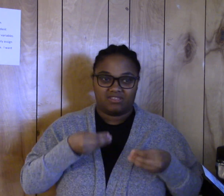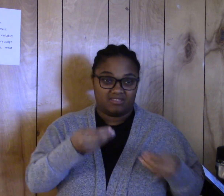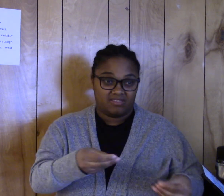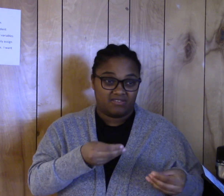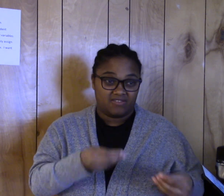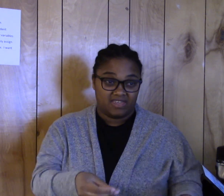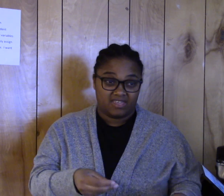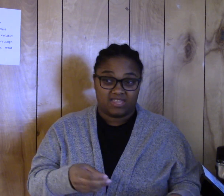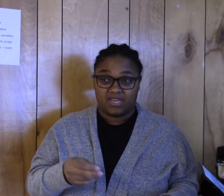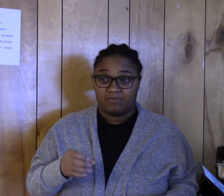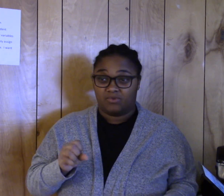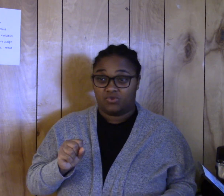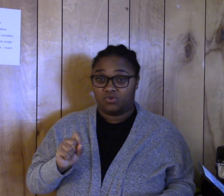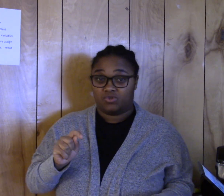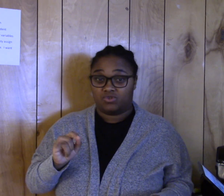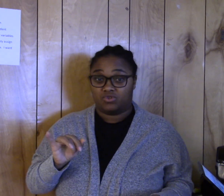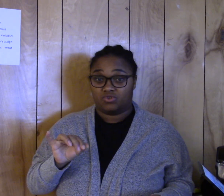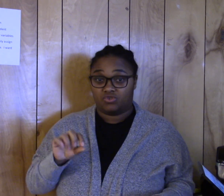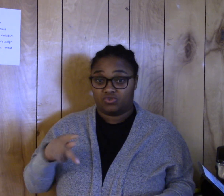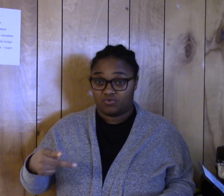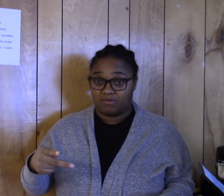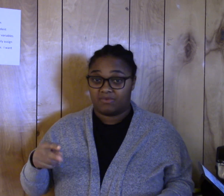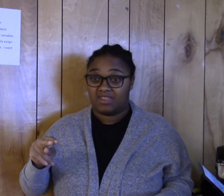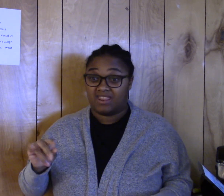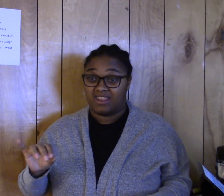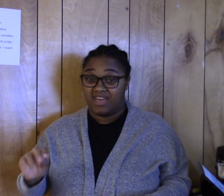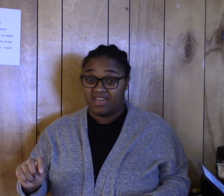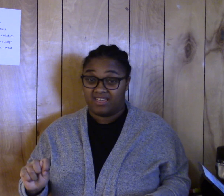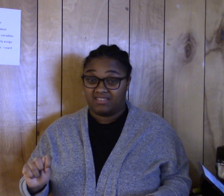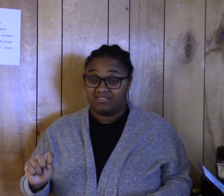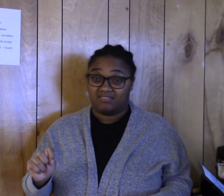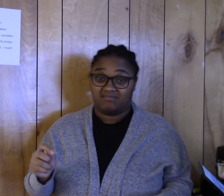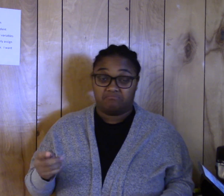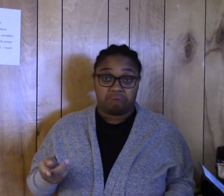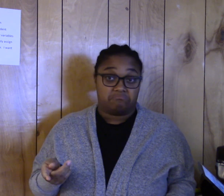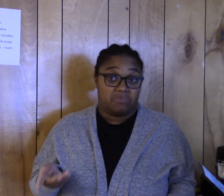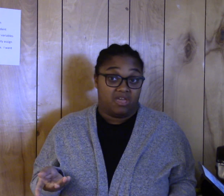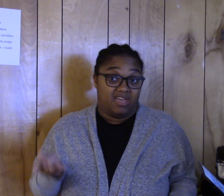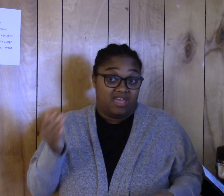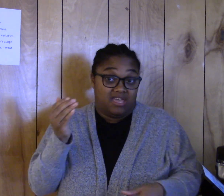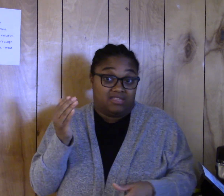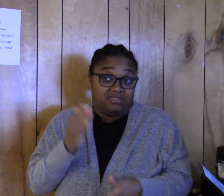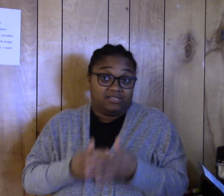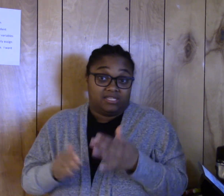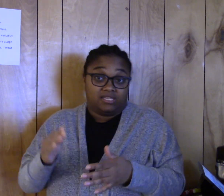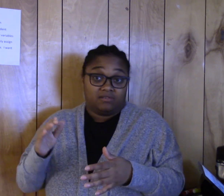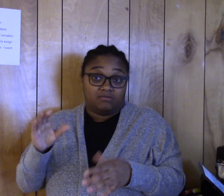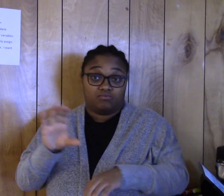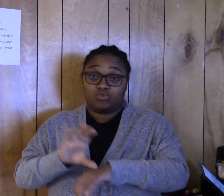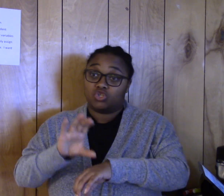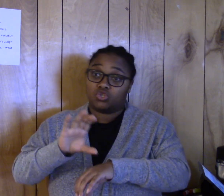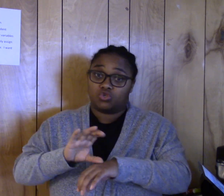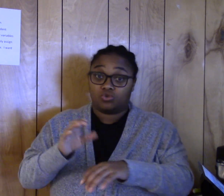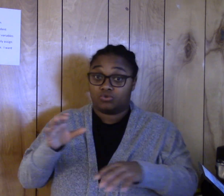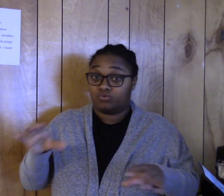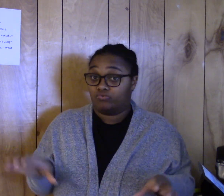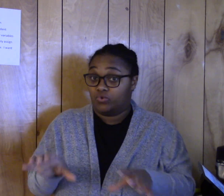That's good too, because some of those churches do those things. And that's what most of us are sitting there thinking is, oh God, they're going to bring out the poisonous